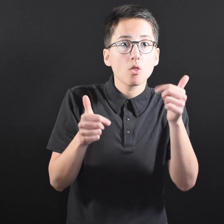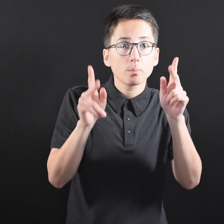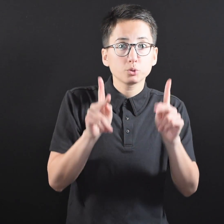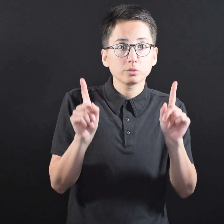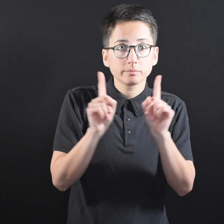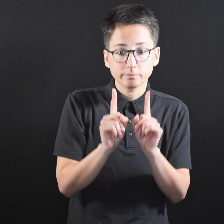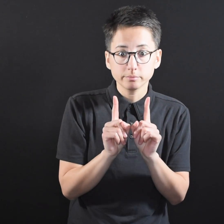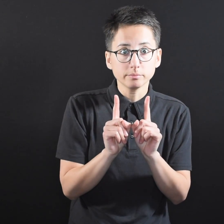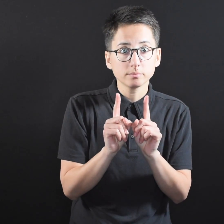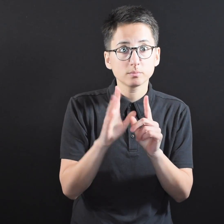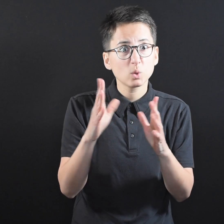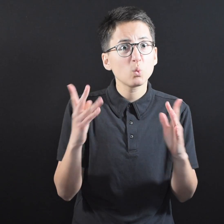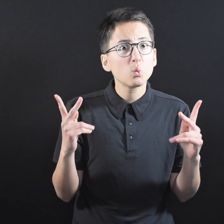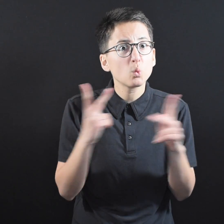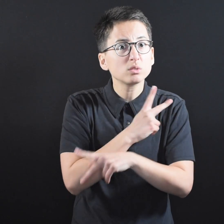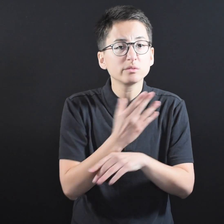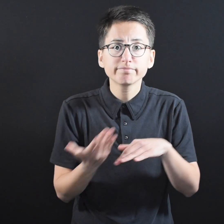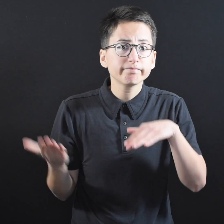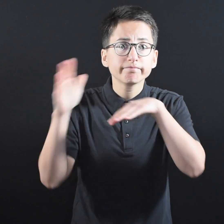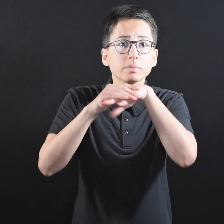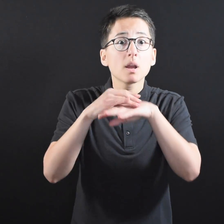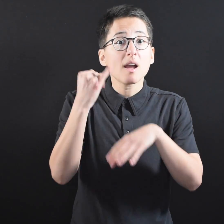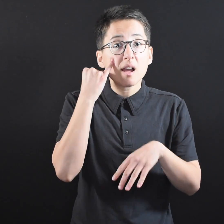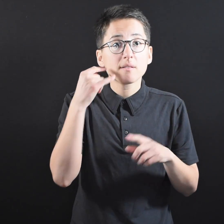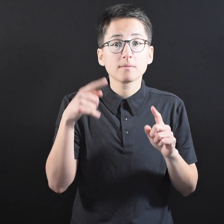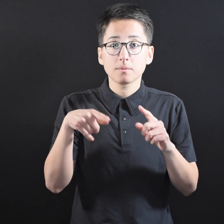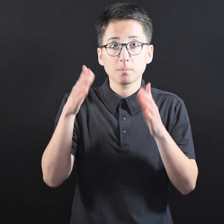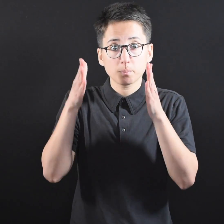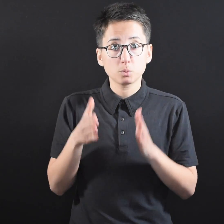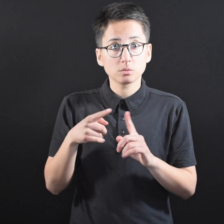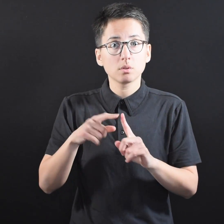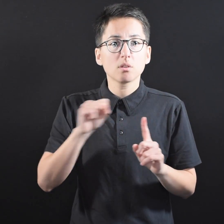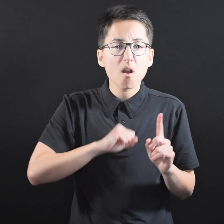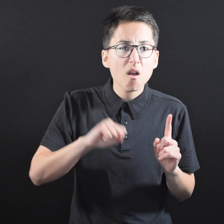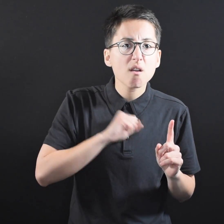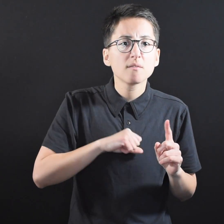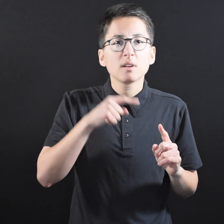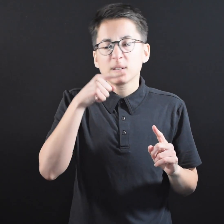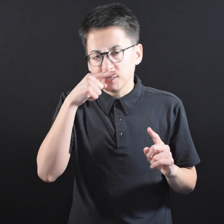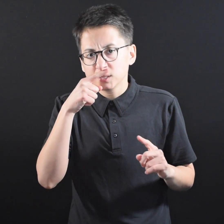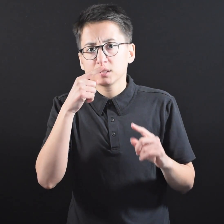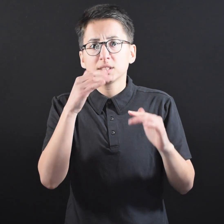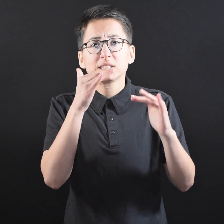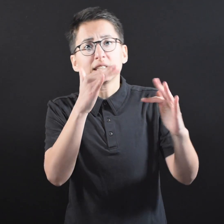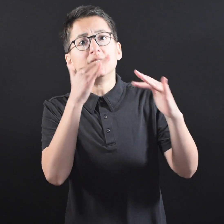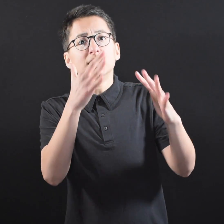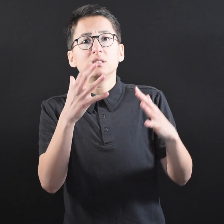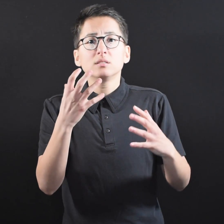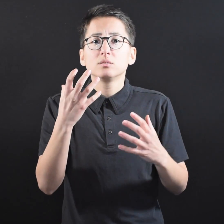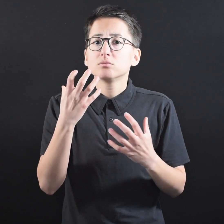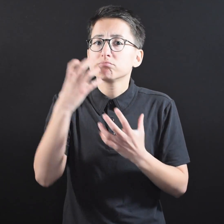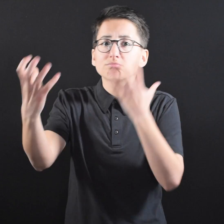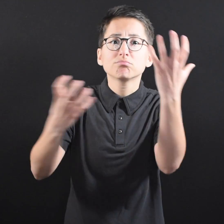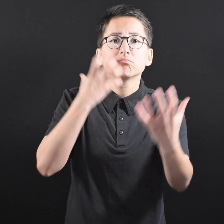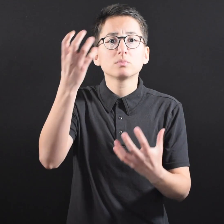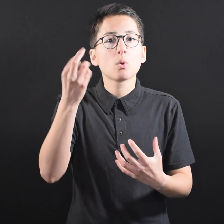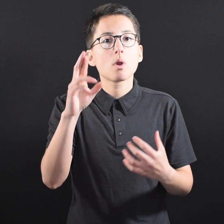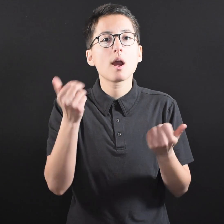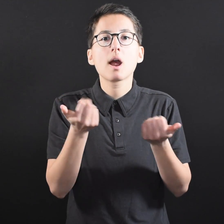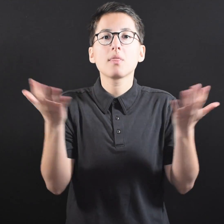someone and the closer they are to each other. It also matters if the infected person is coughing, sneezing, singing,